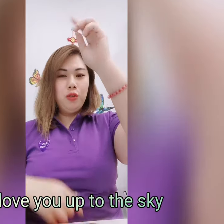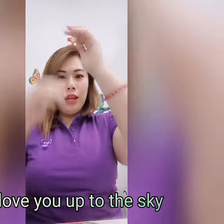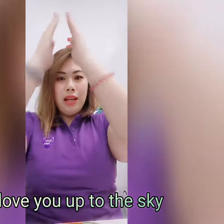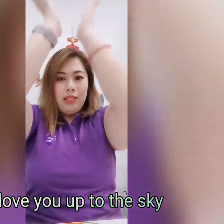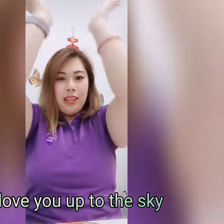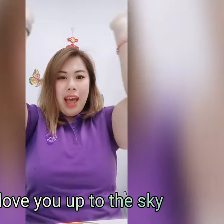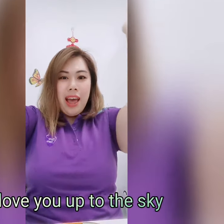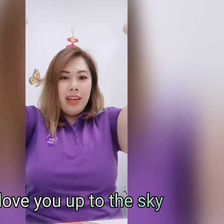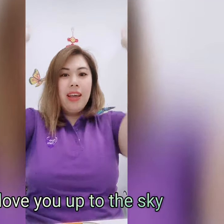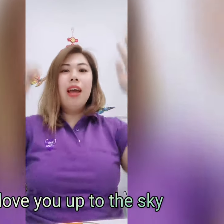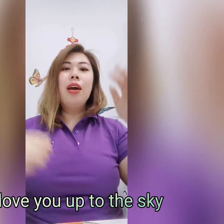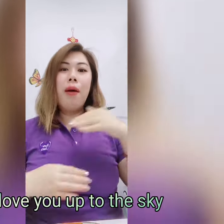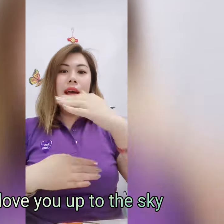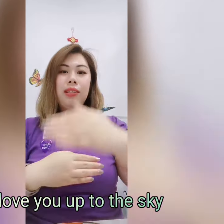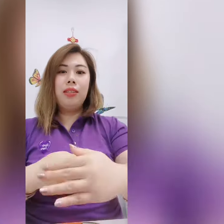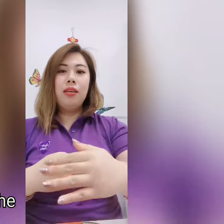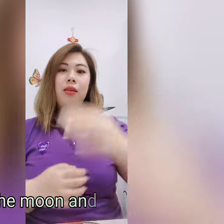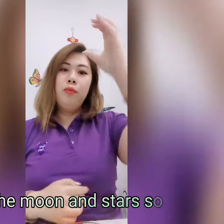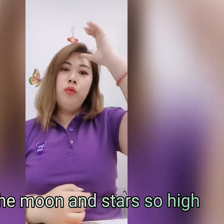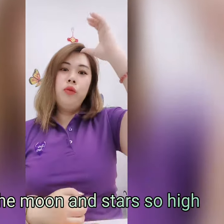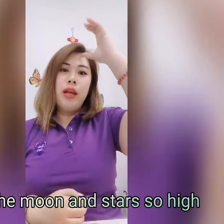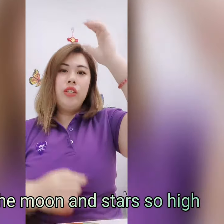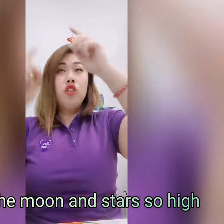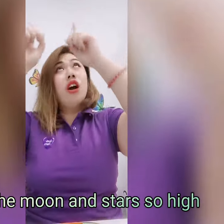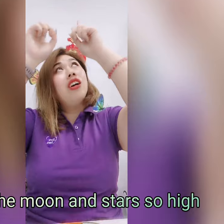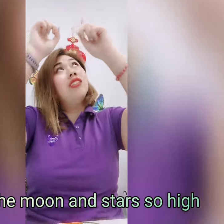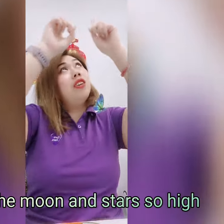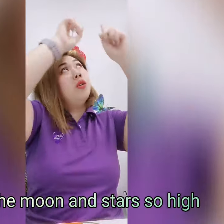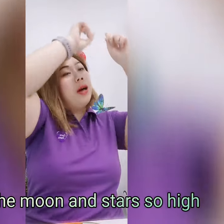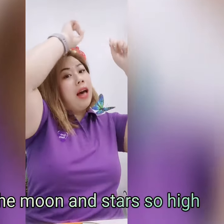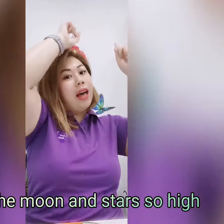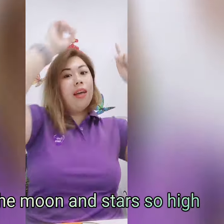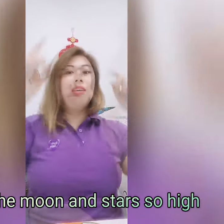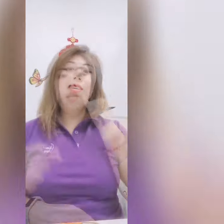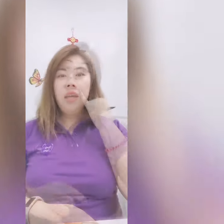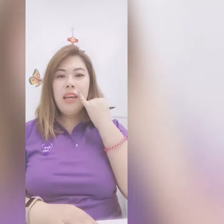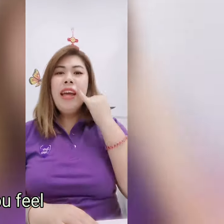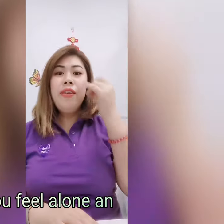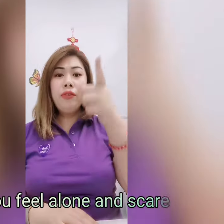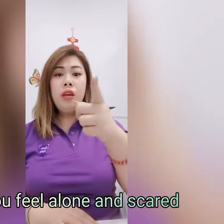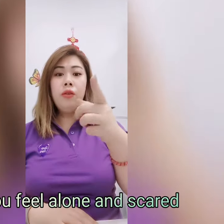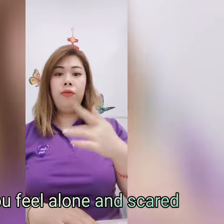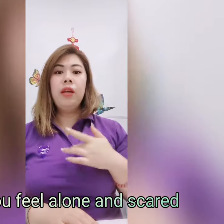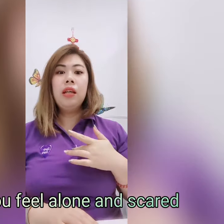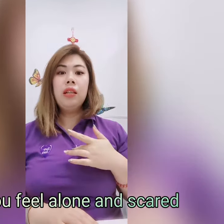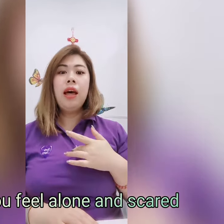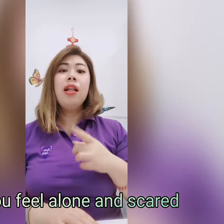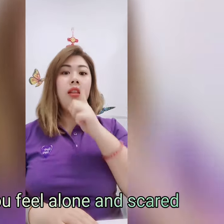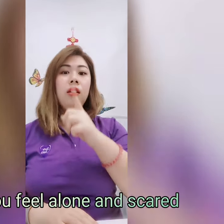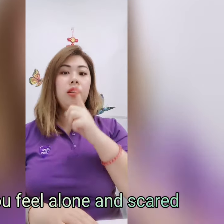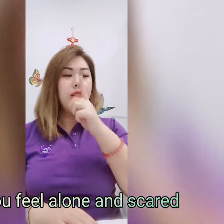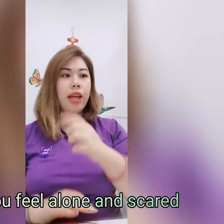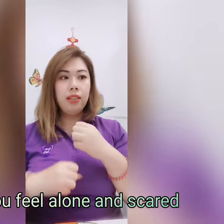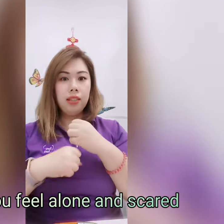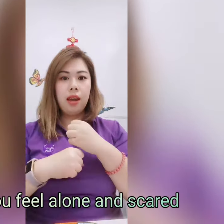the sky, past the moon and stars so high. If you feel alone and